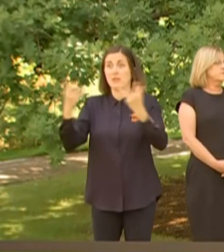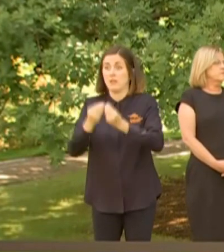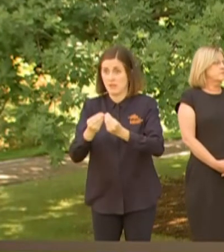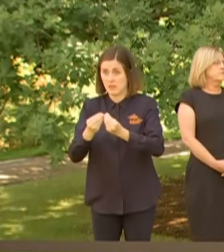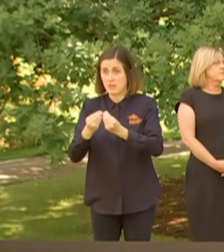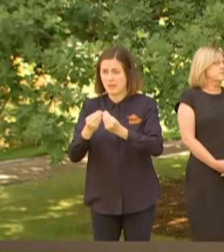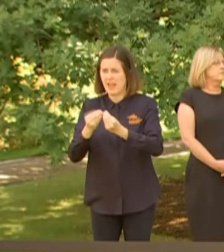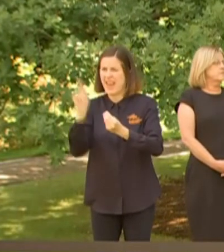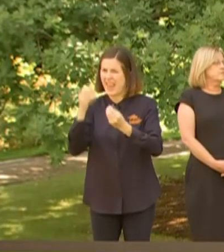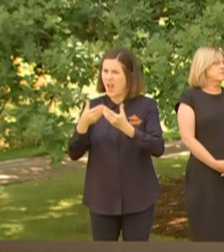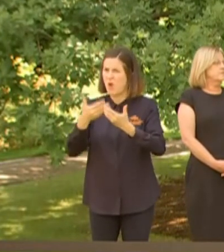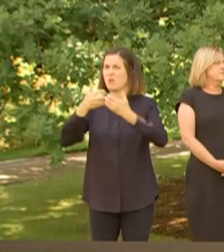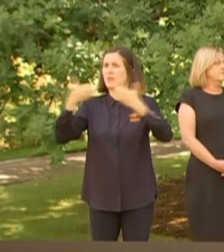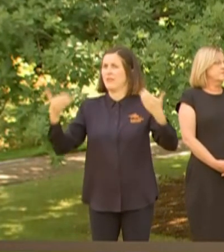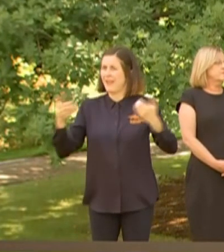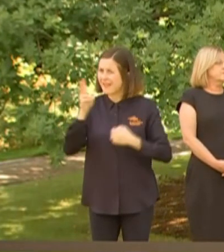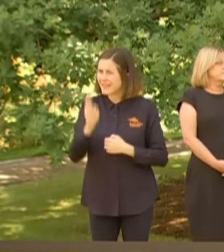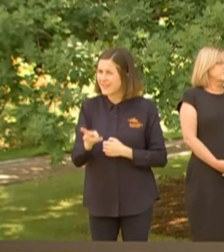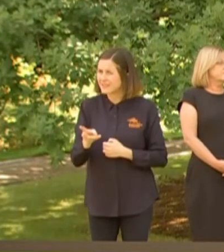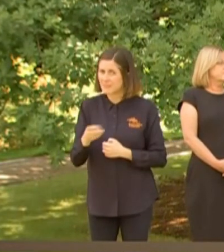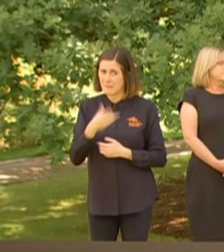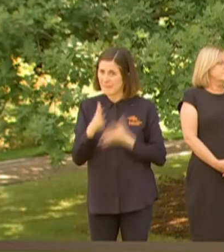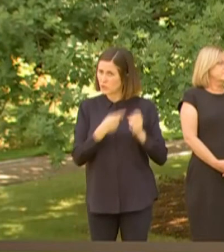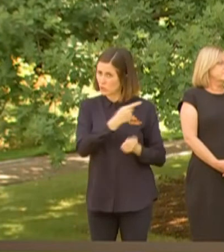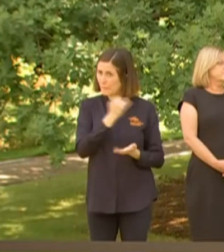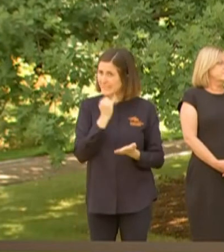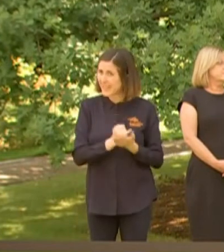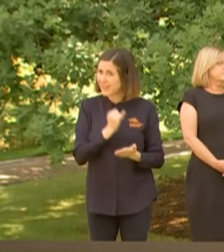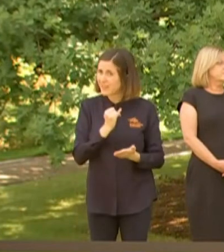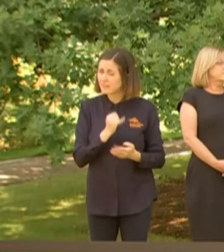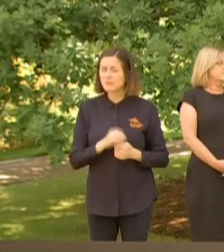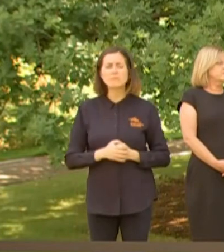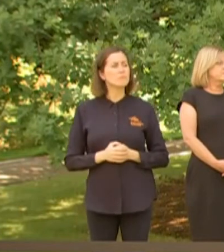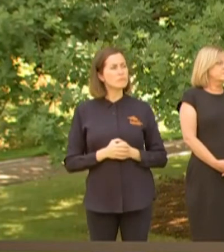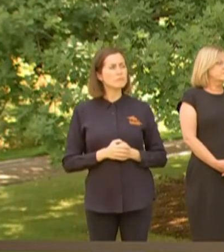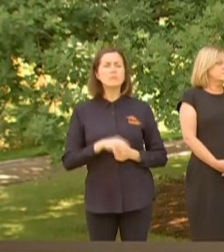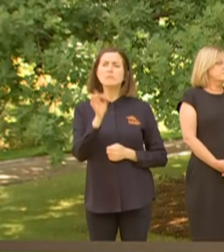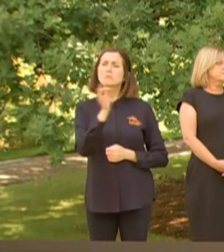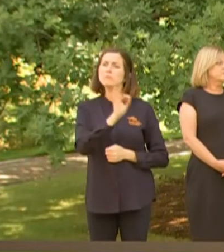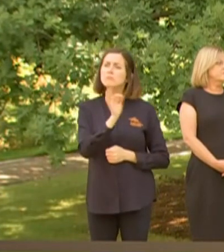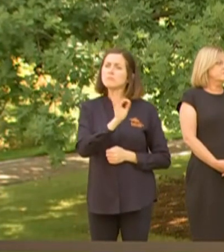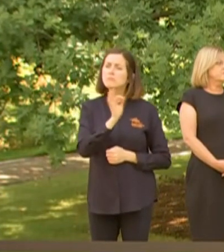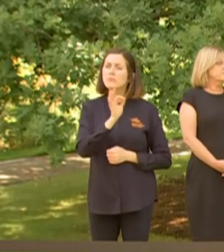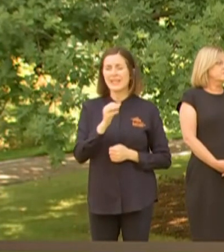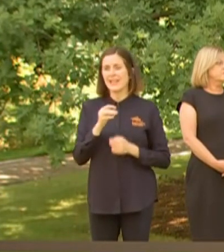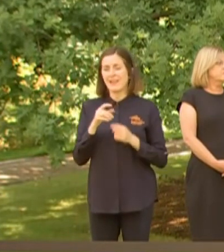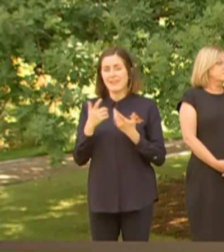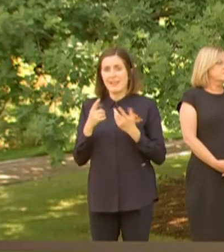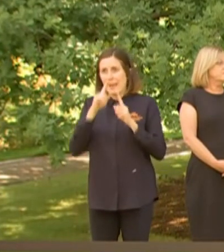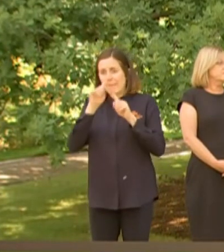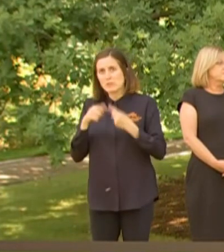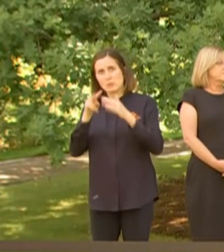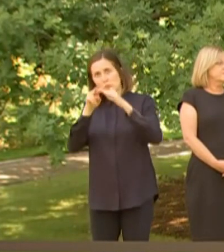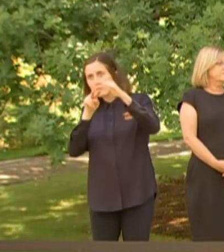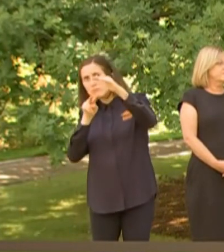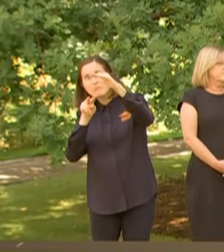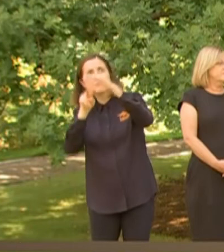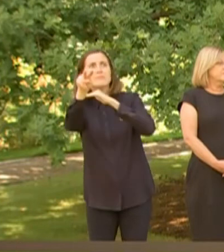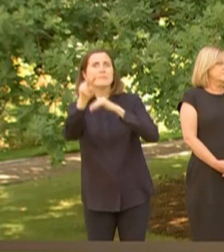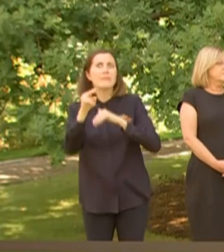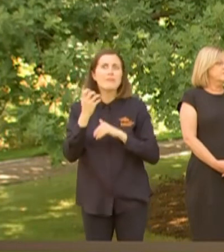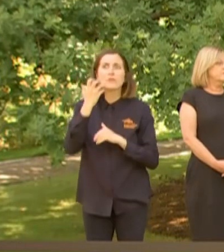that happened in 2015 or 2014 or any year perhaps, it's really hard to compare them to what we've learnt this year. This